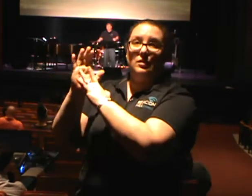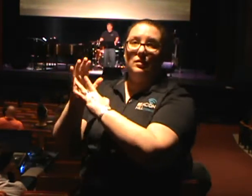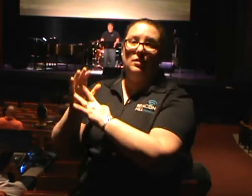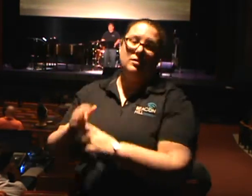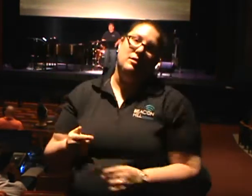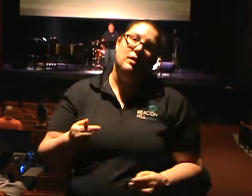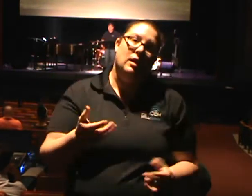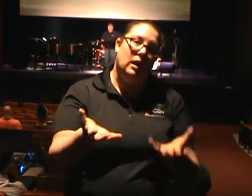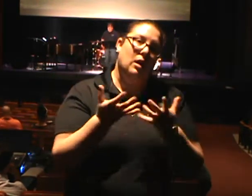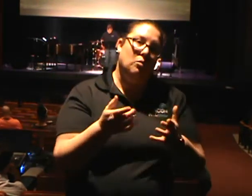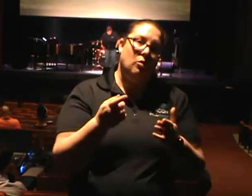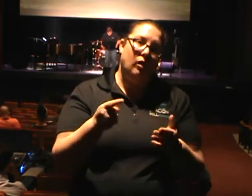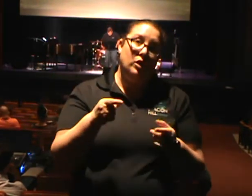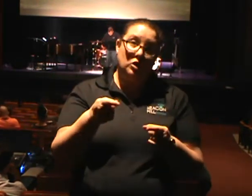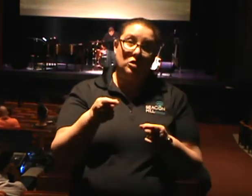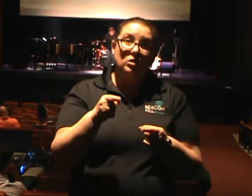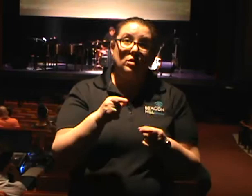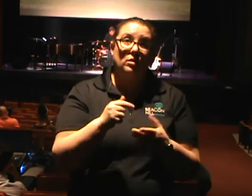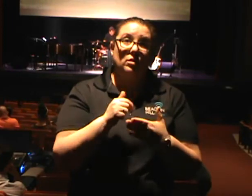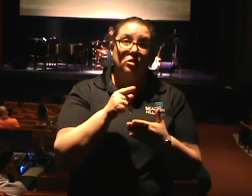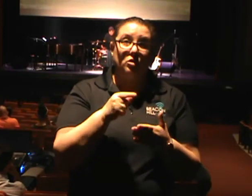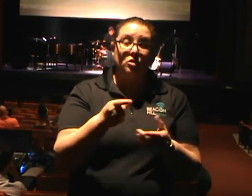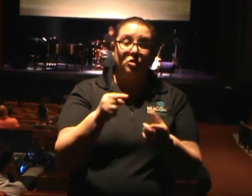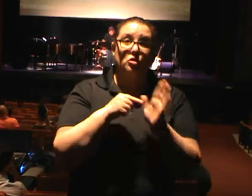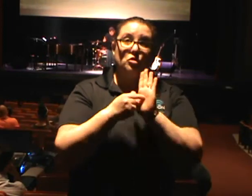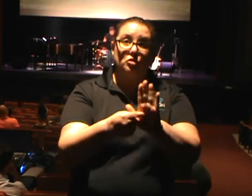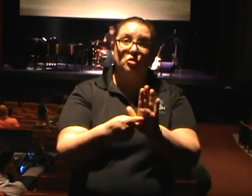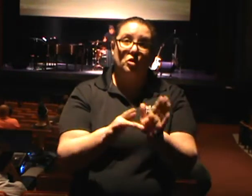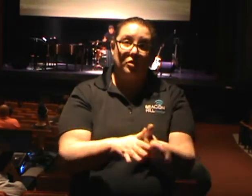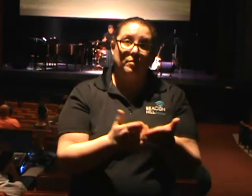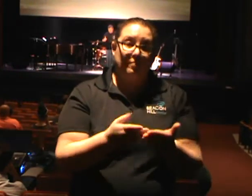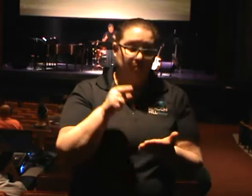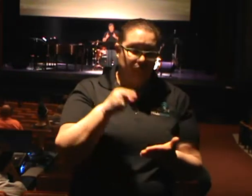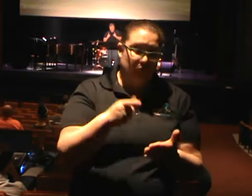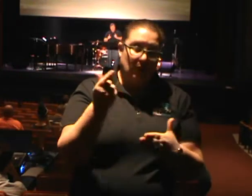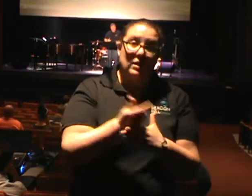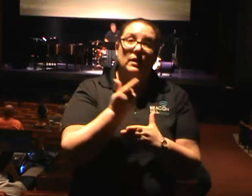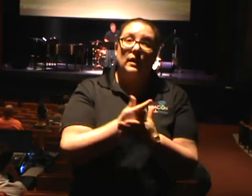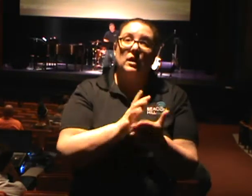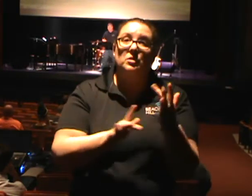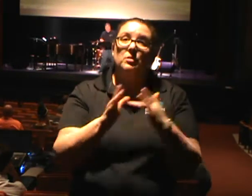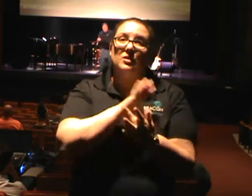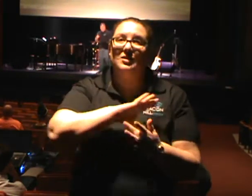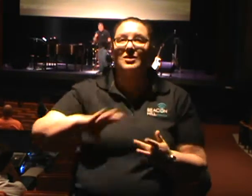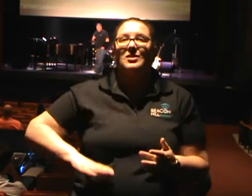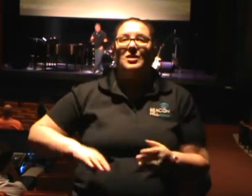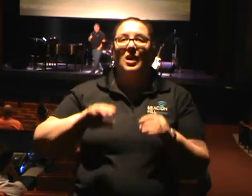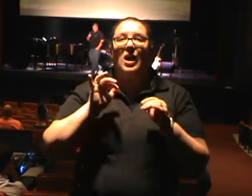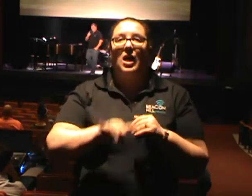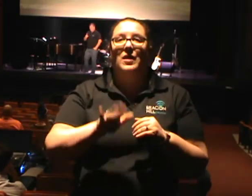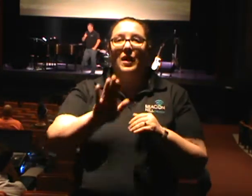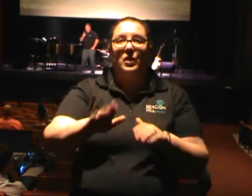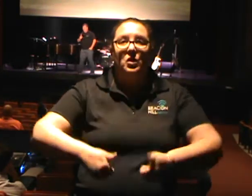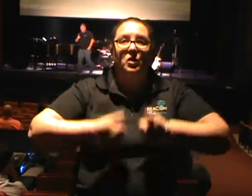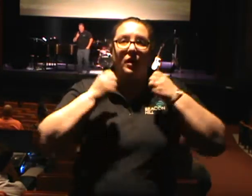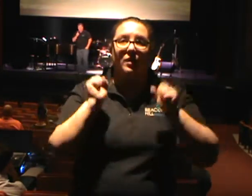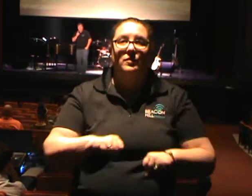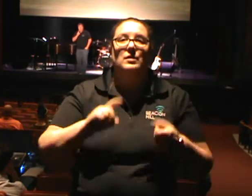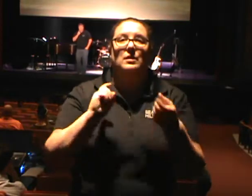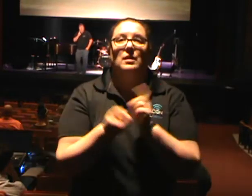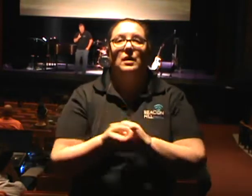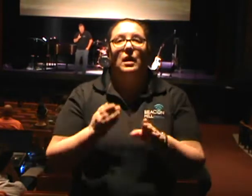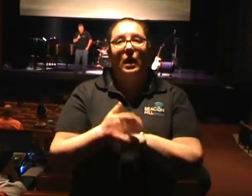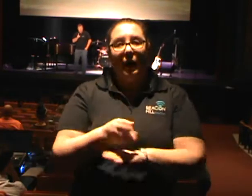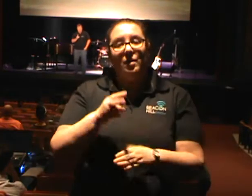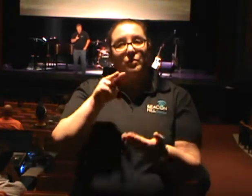the gospel of Jesus Christ that can change your life. Look, I want you to see in reading the first verse of